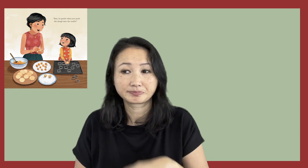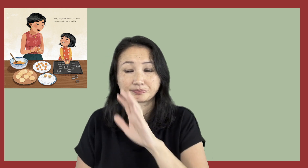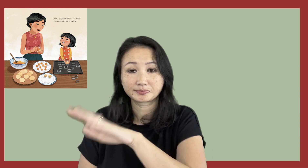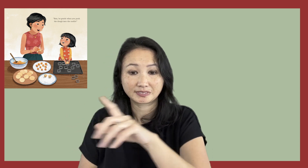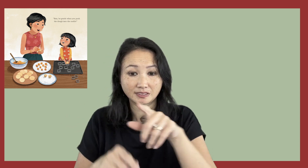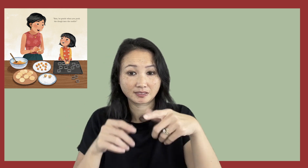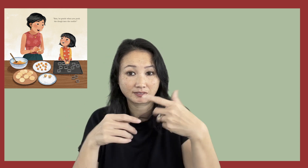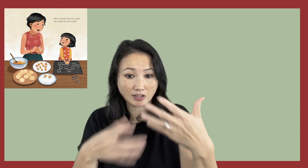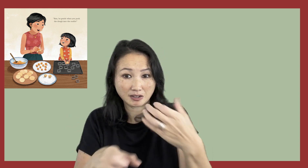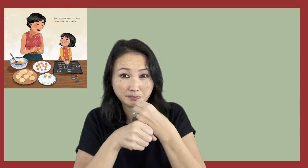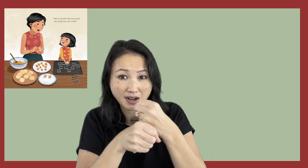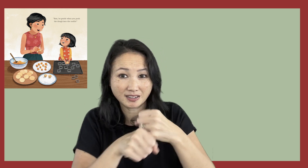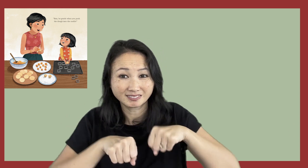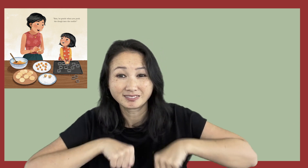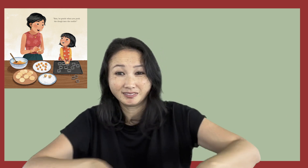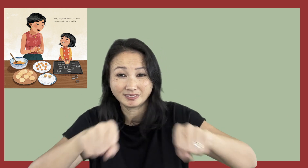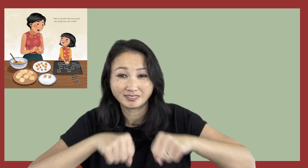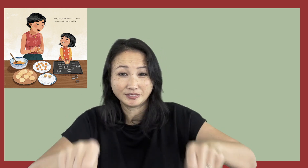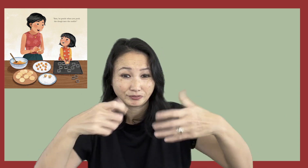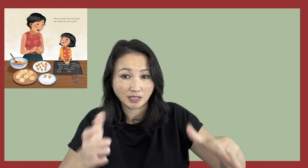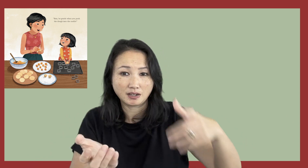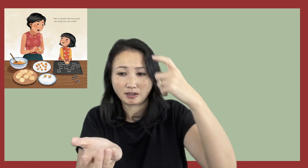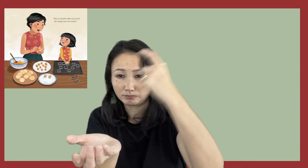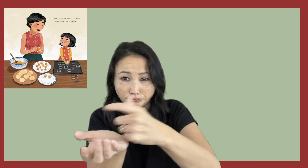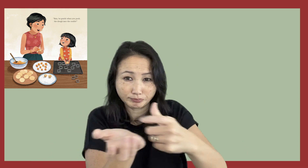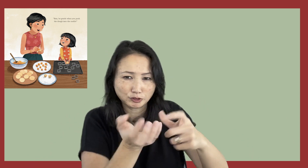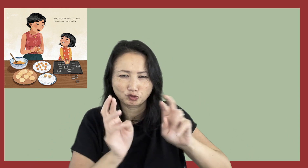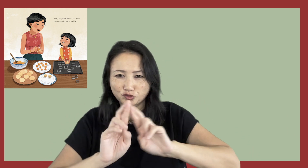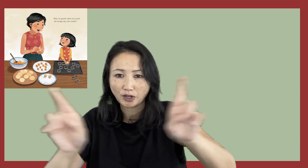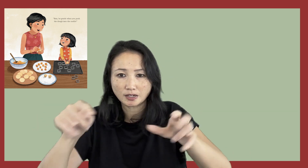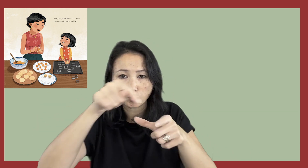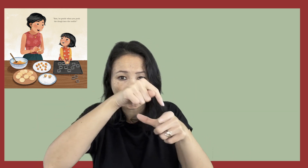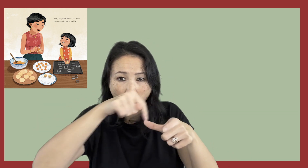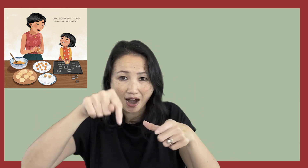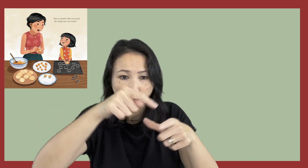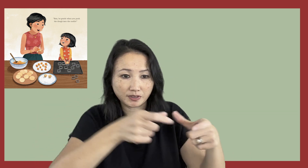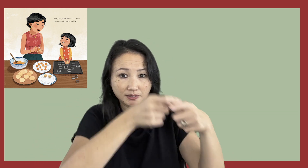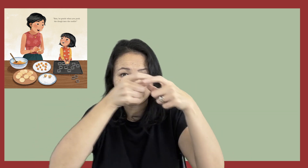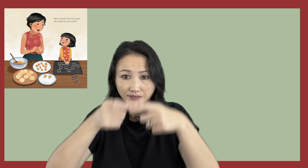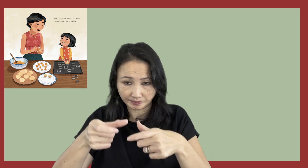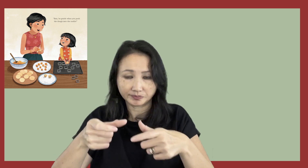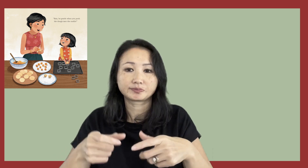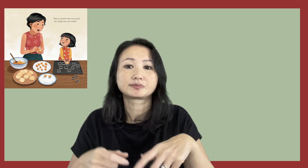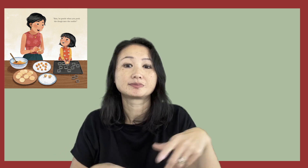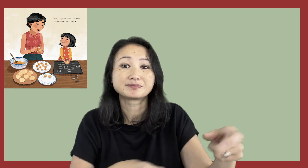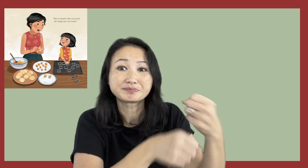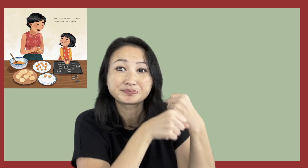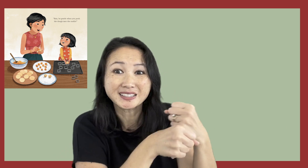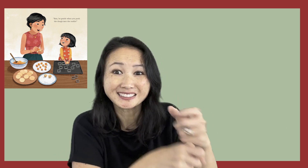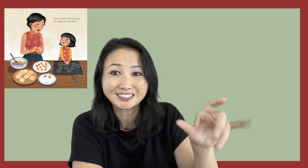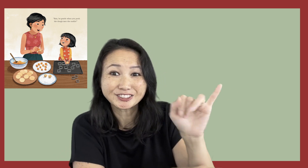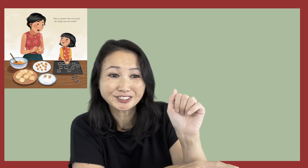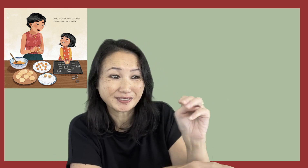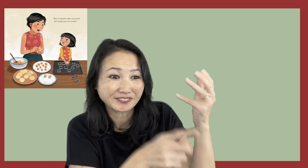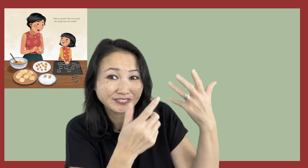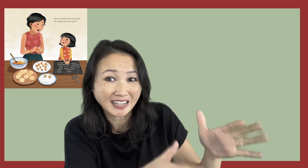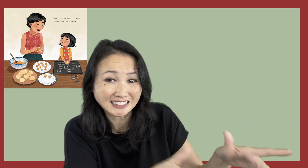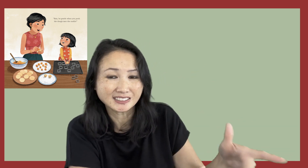Auntie teaches how to make them. Ren, be gentle when you push the dough into the